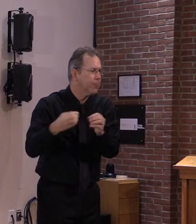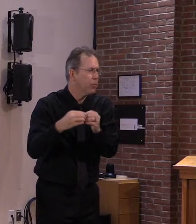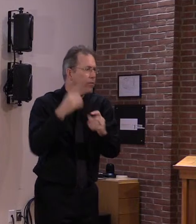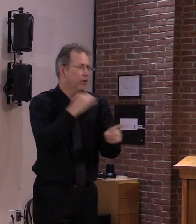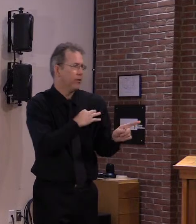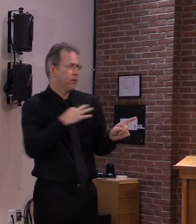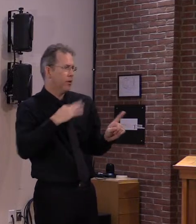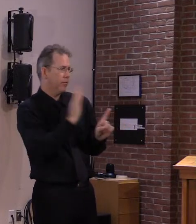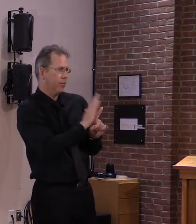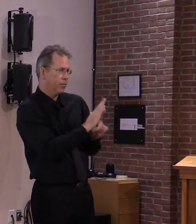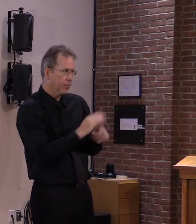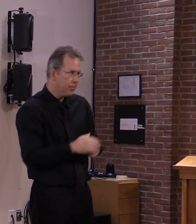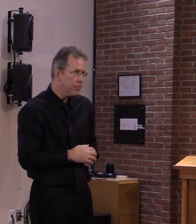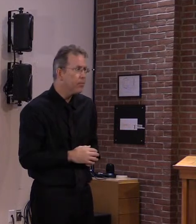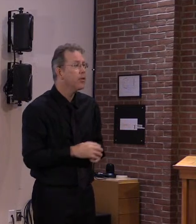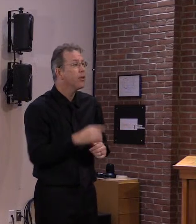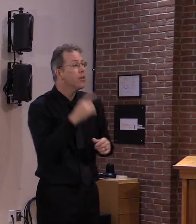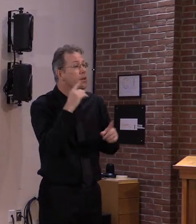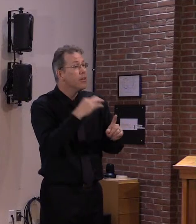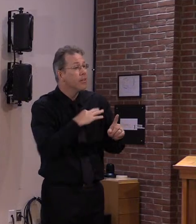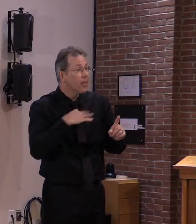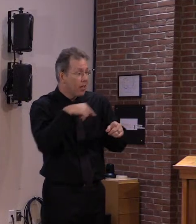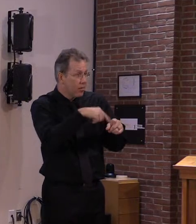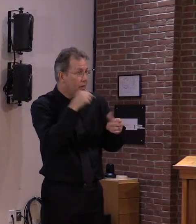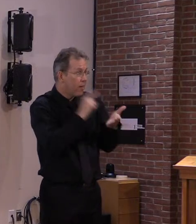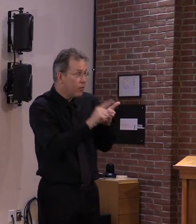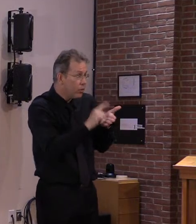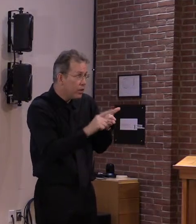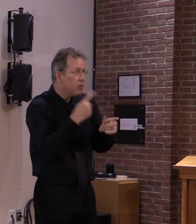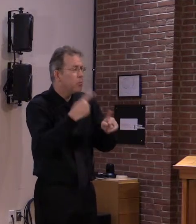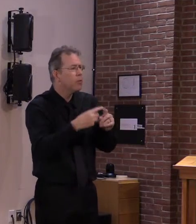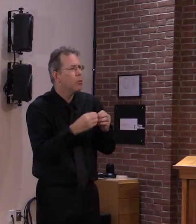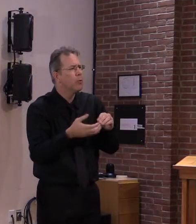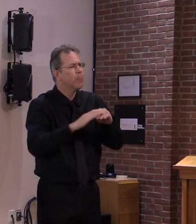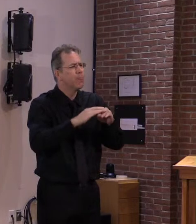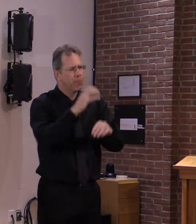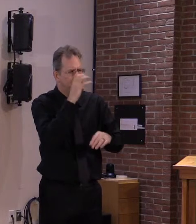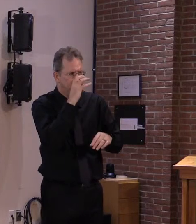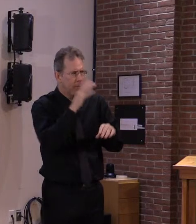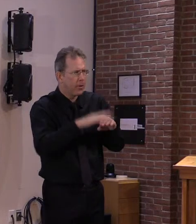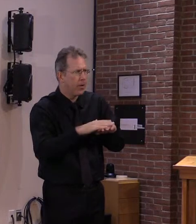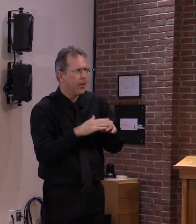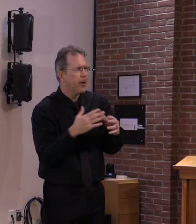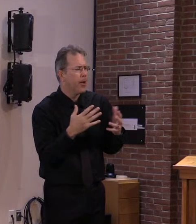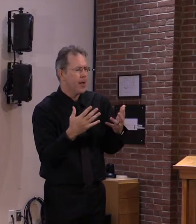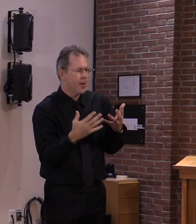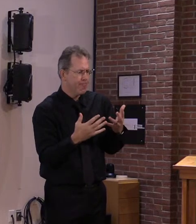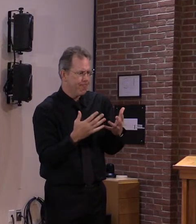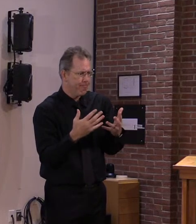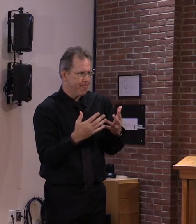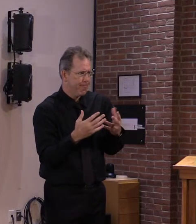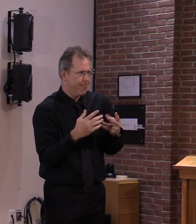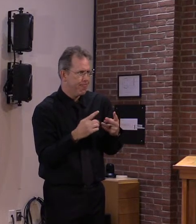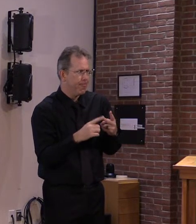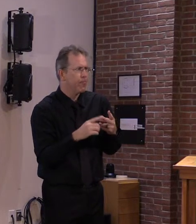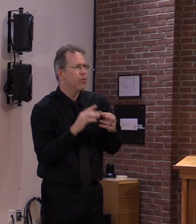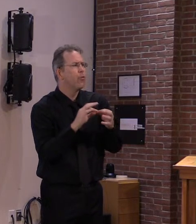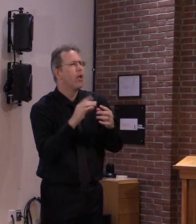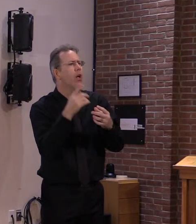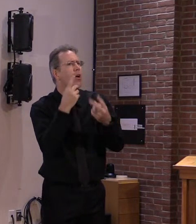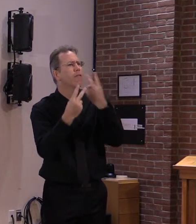of those gatherings yesterday, that you shouldn't send your kids to school next week. That you should